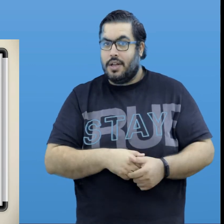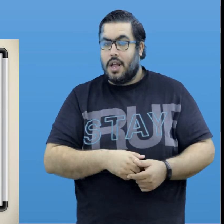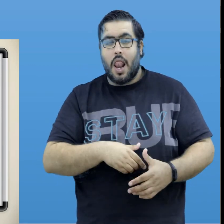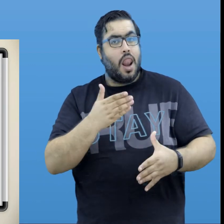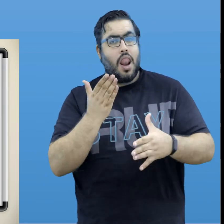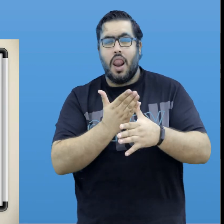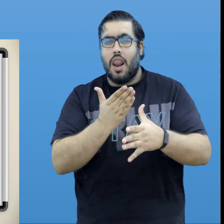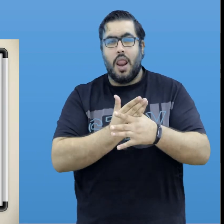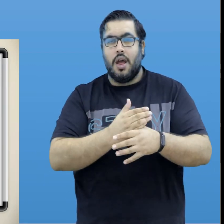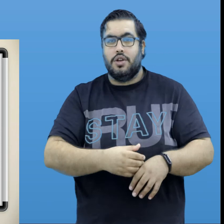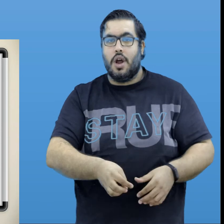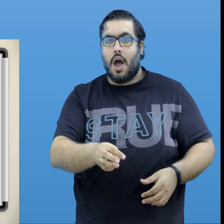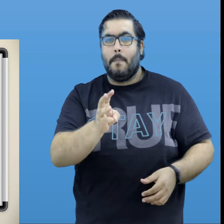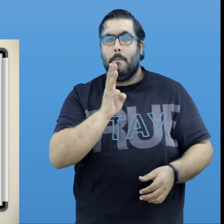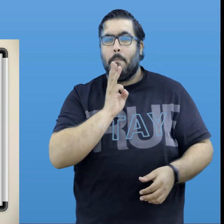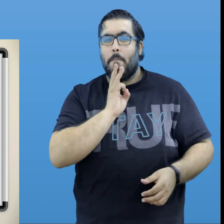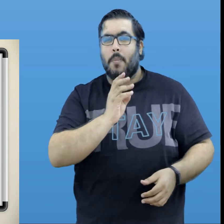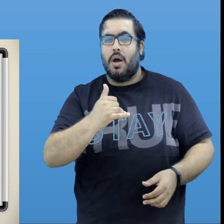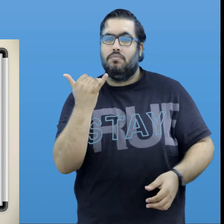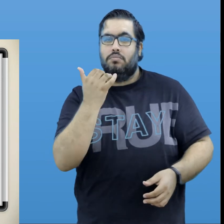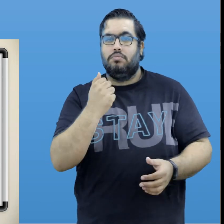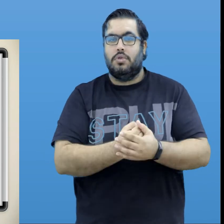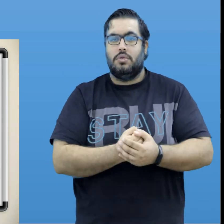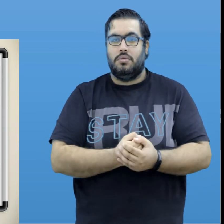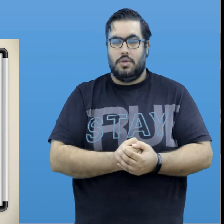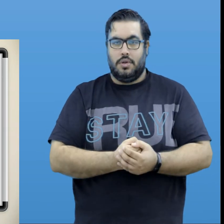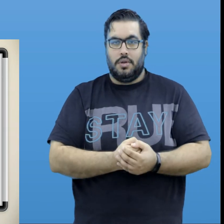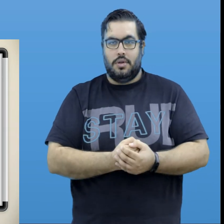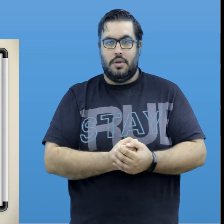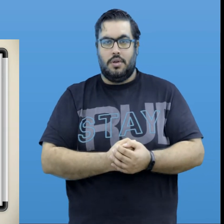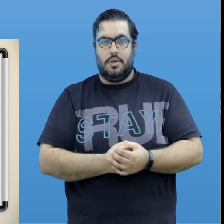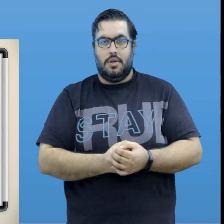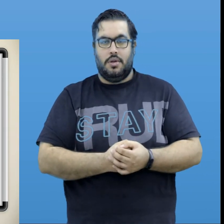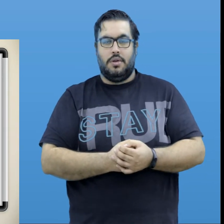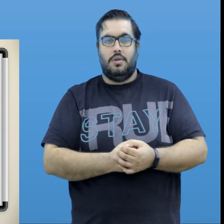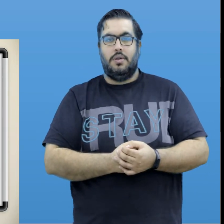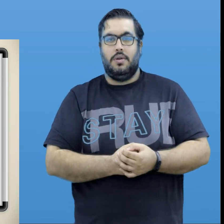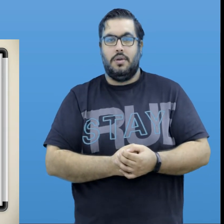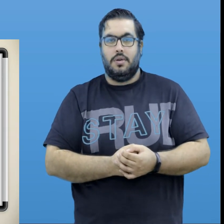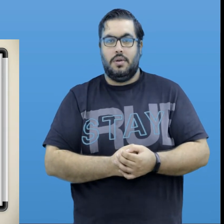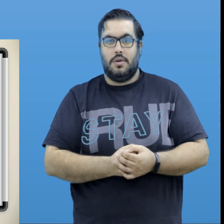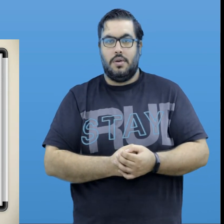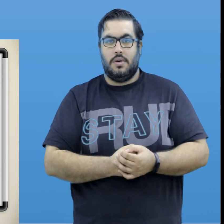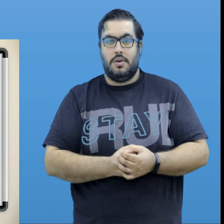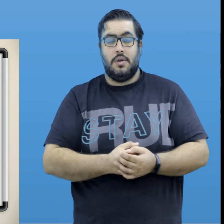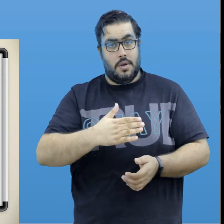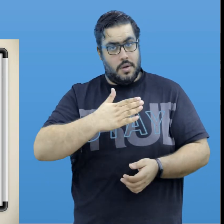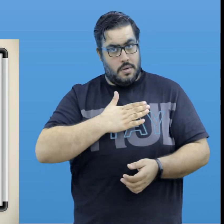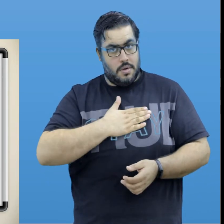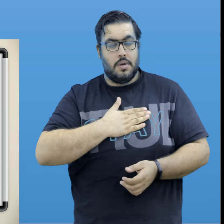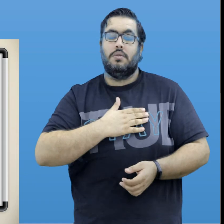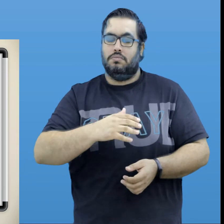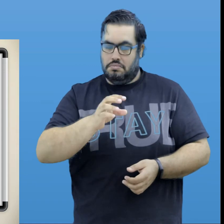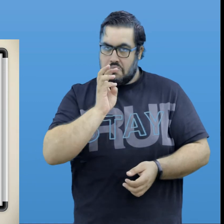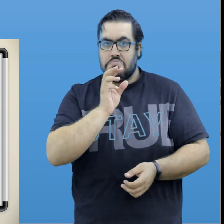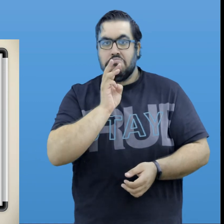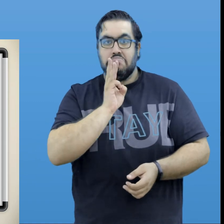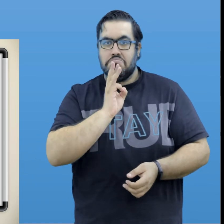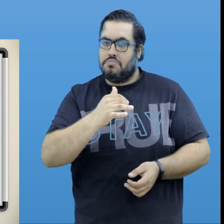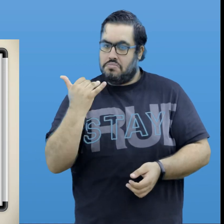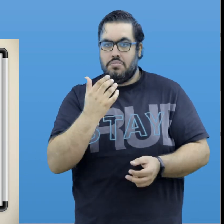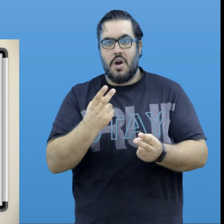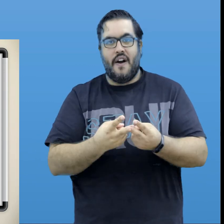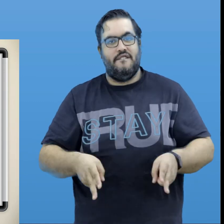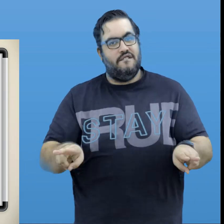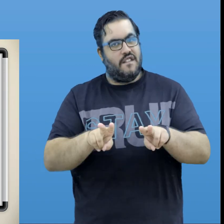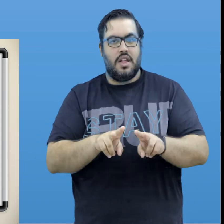English. So here we have a vegetarian diet, irresponsibly blank, and then malnutrition. Again, be